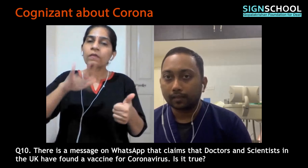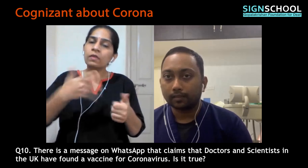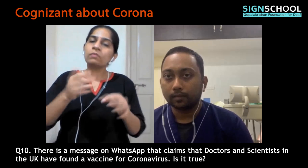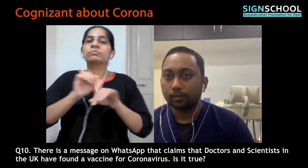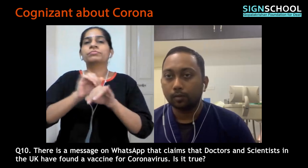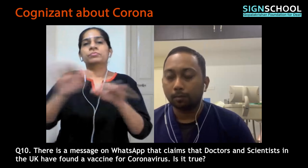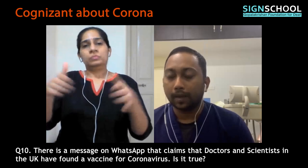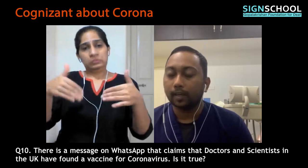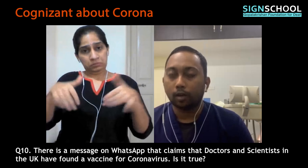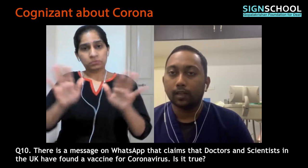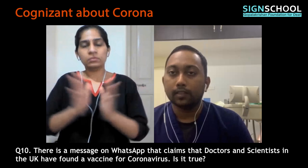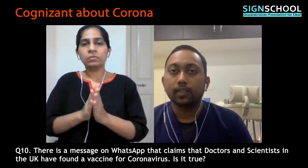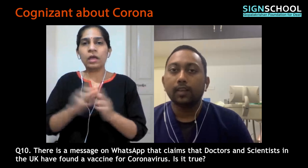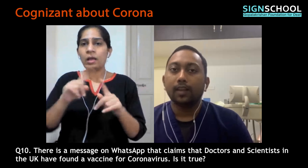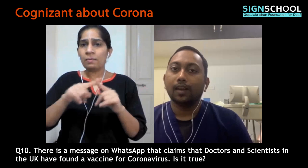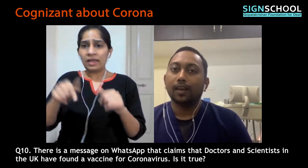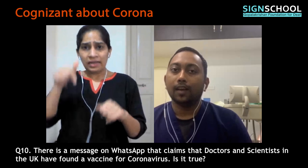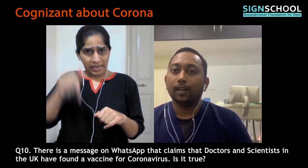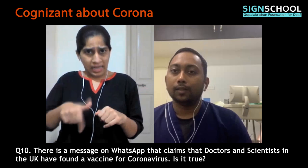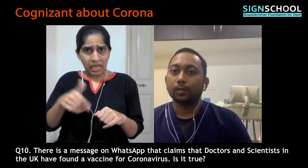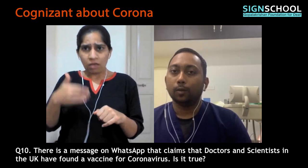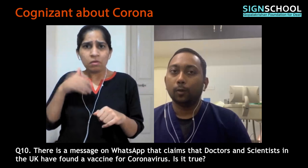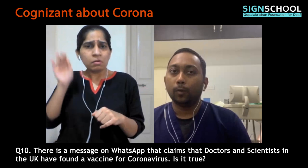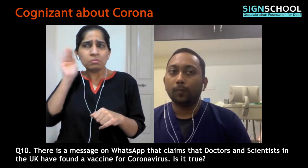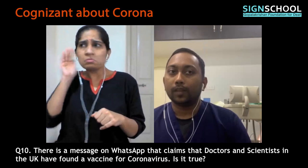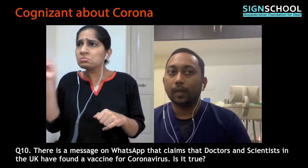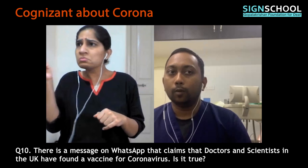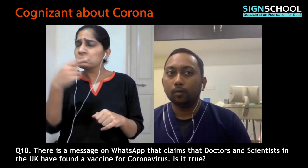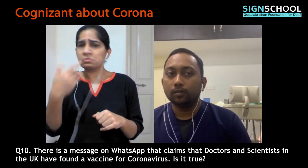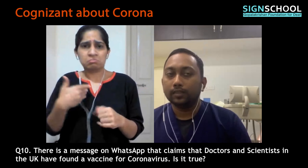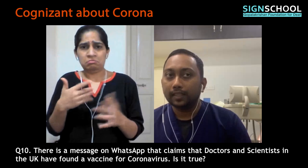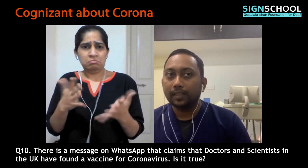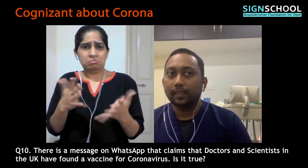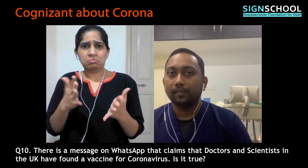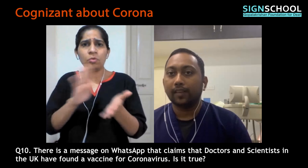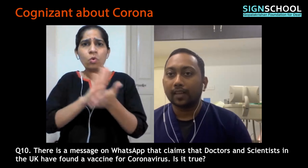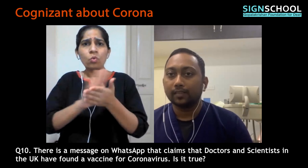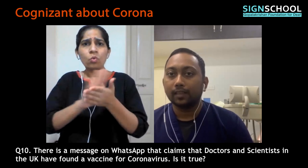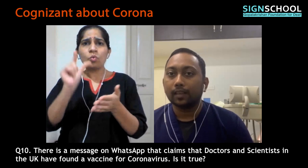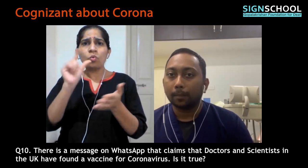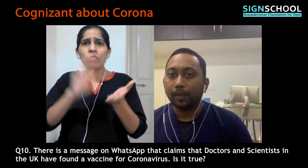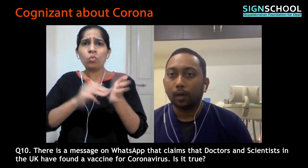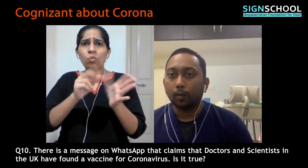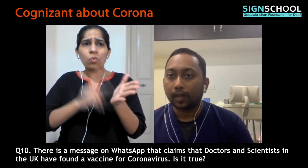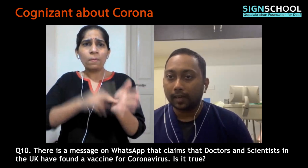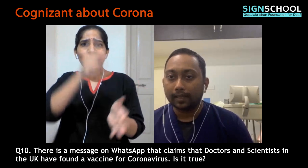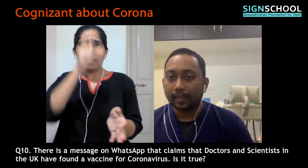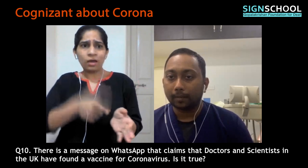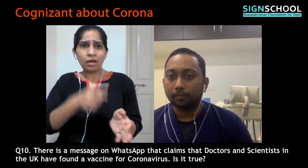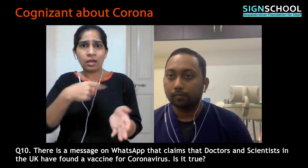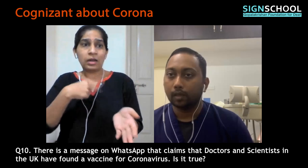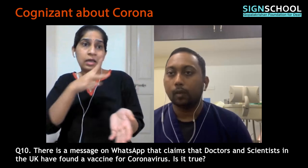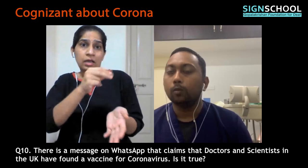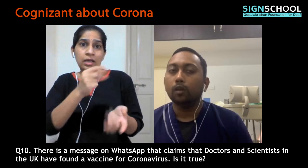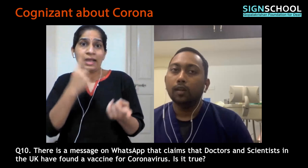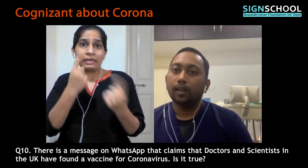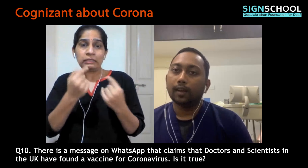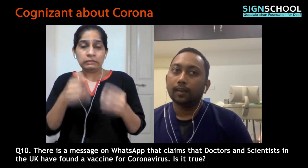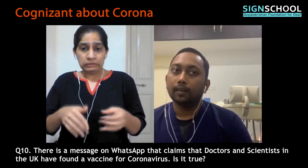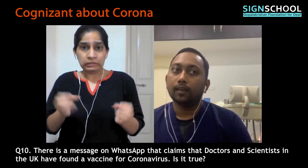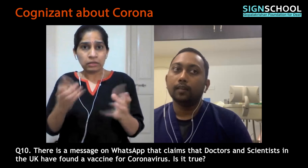as far as my knowledge. So I don't see vaccine coming out anytime